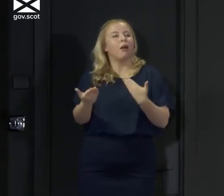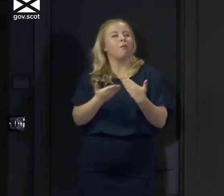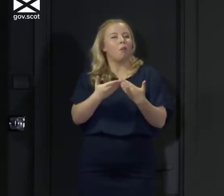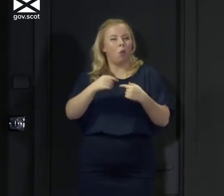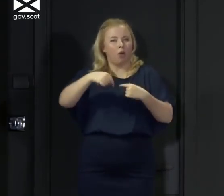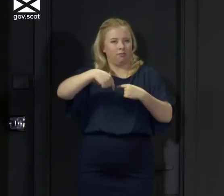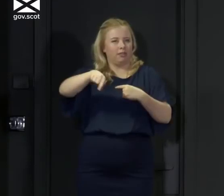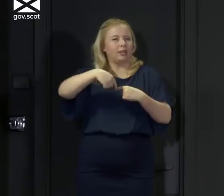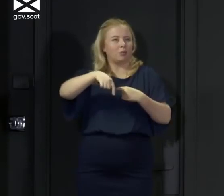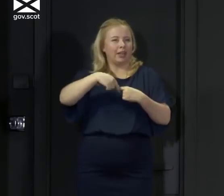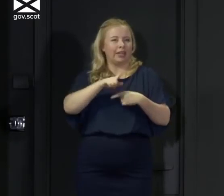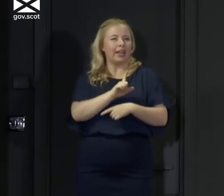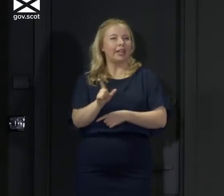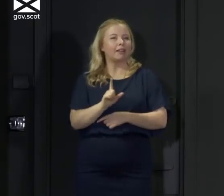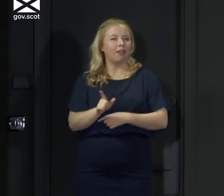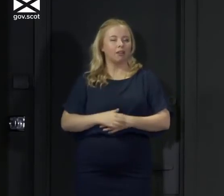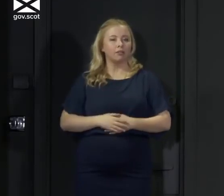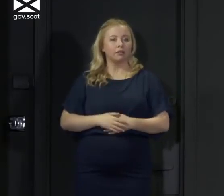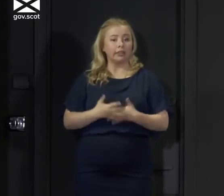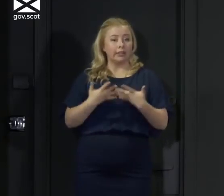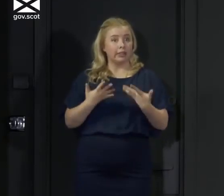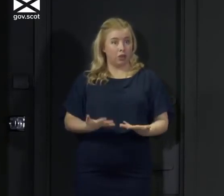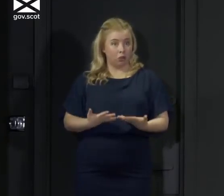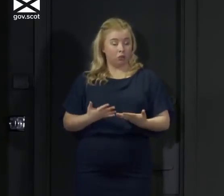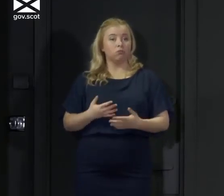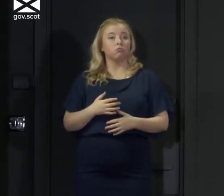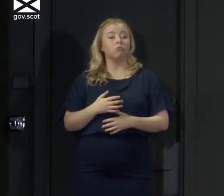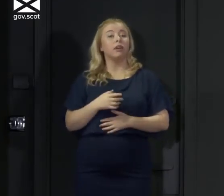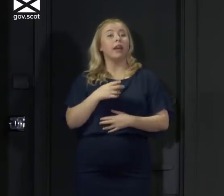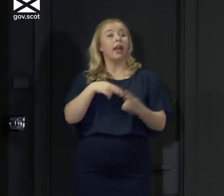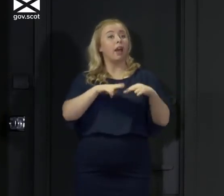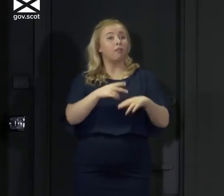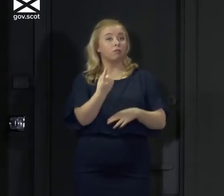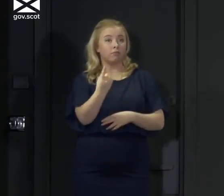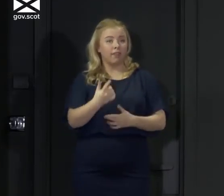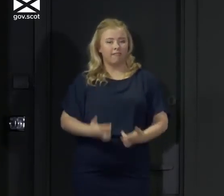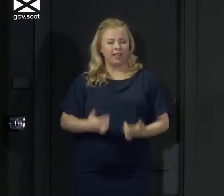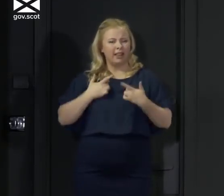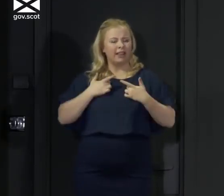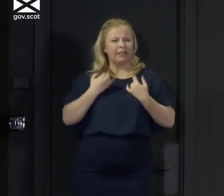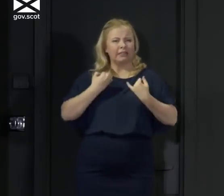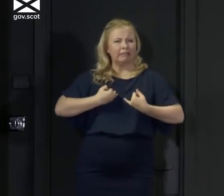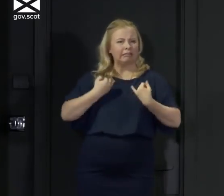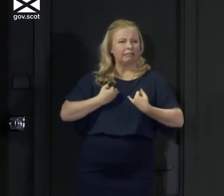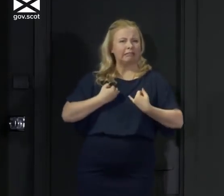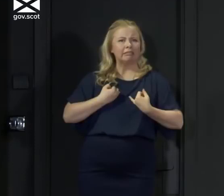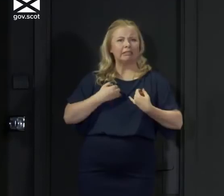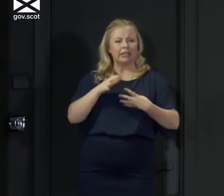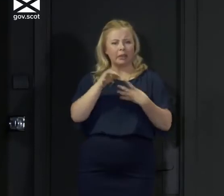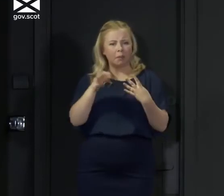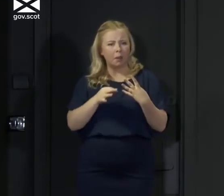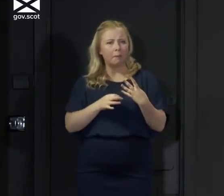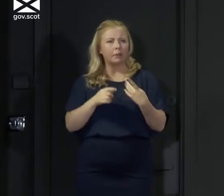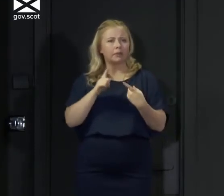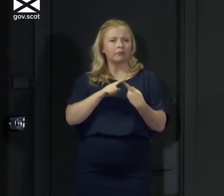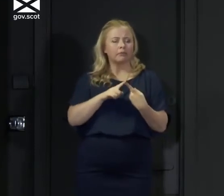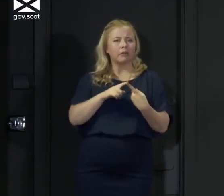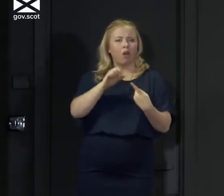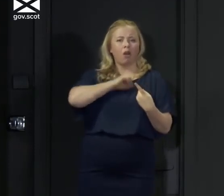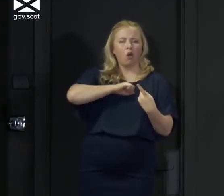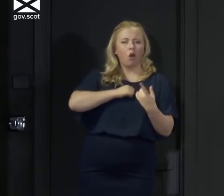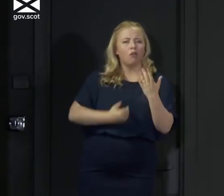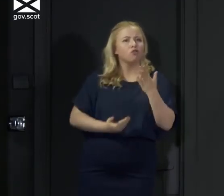week. For now, though, I want to stress that if you have symptoms of the virus, and let me remind you that that's a